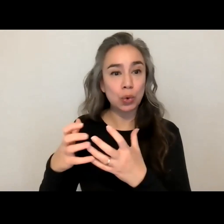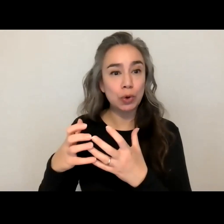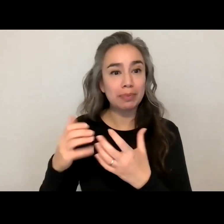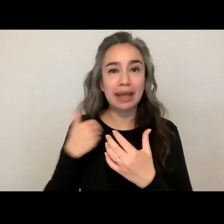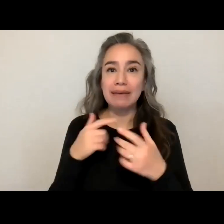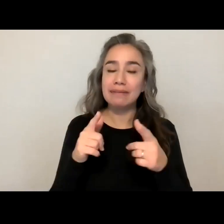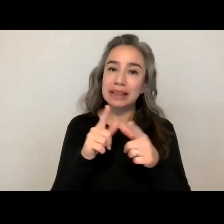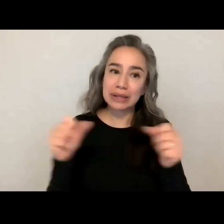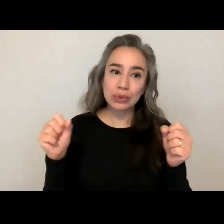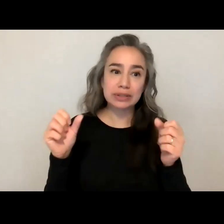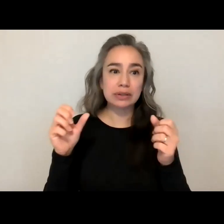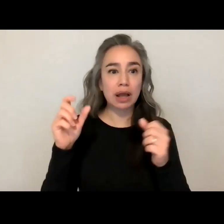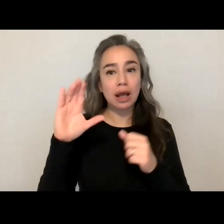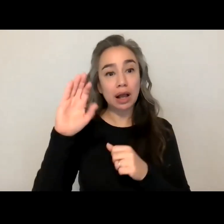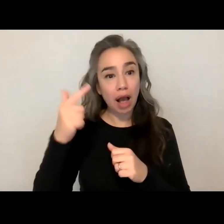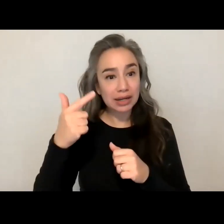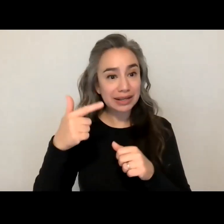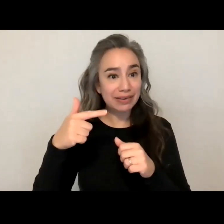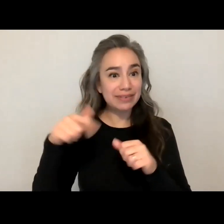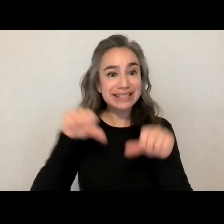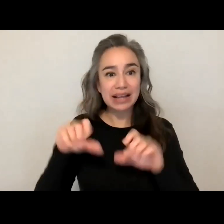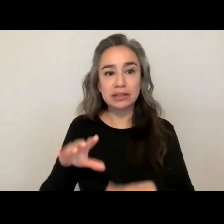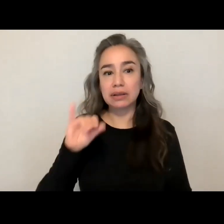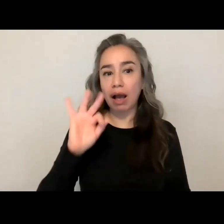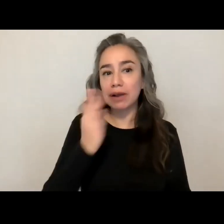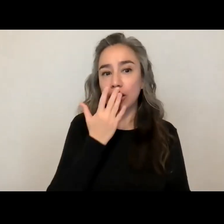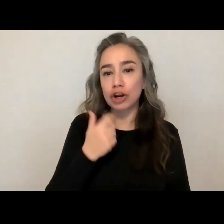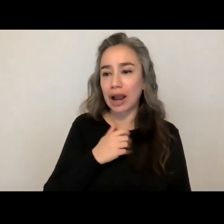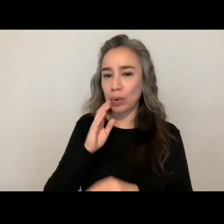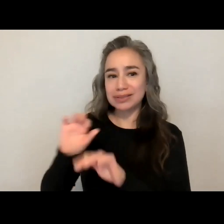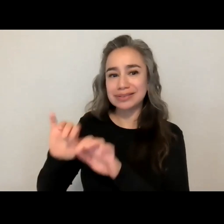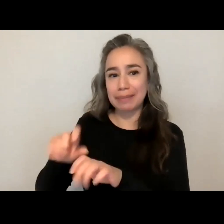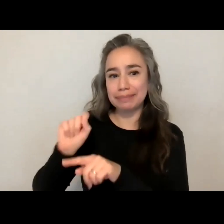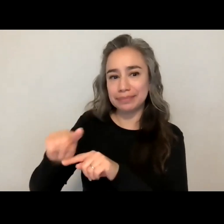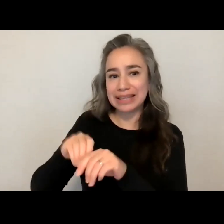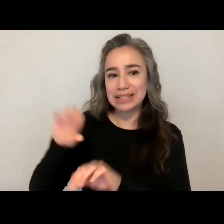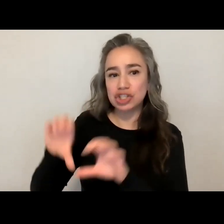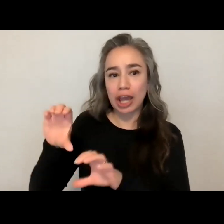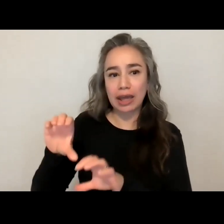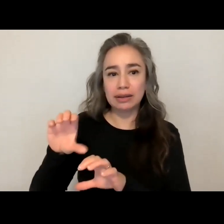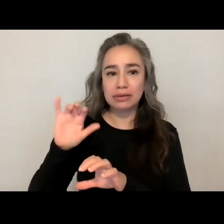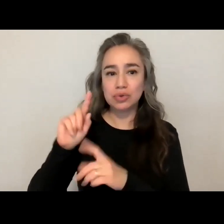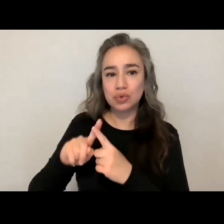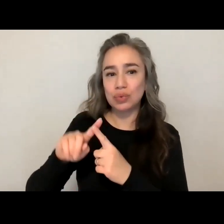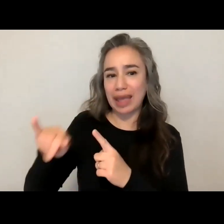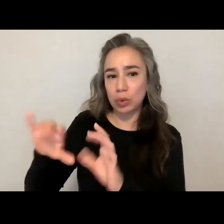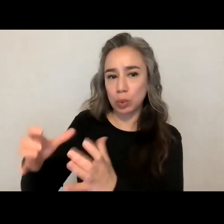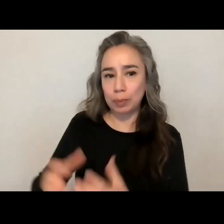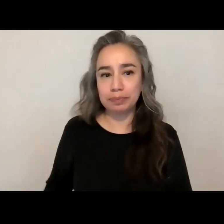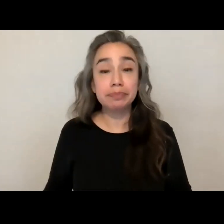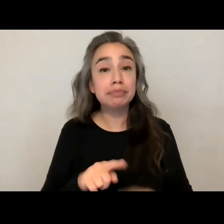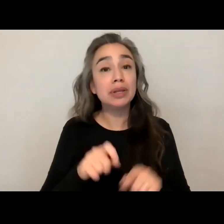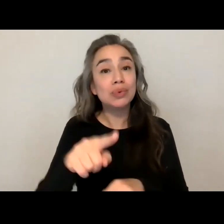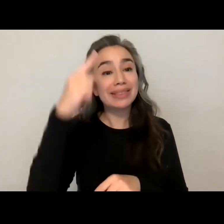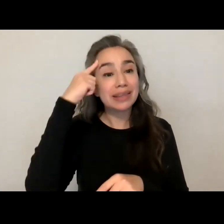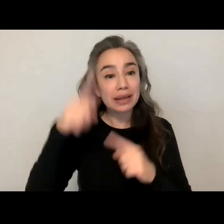cognitive scientists of color. I'm going to put their link in the chat. And it may be just time to kind of thinking about that overlap realistically